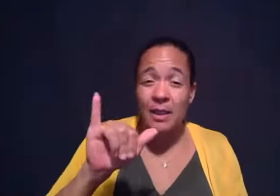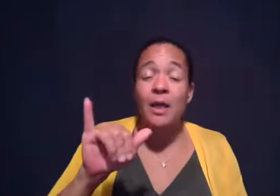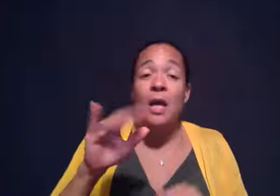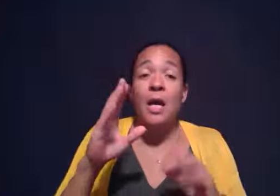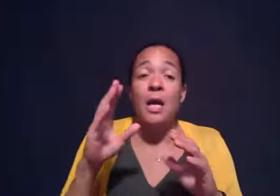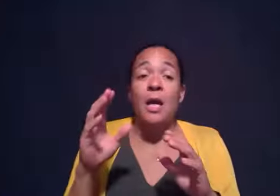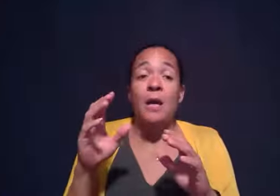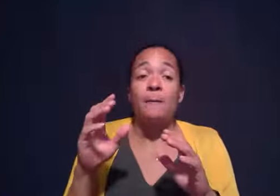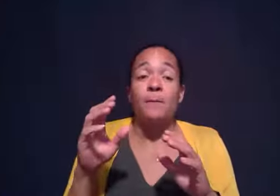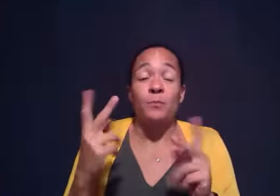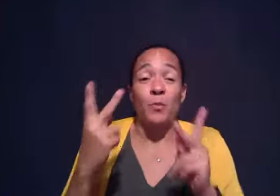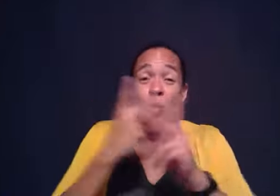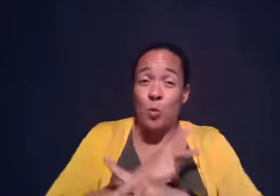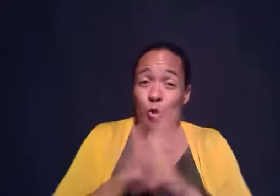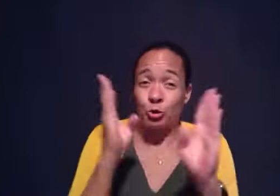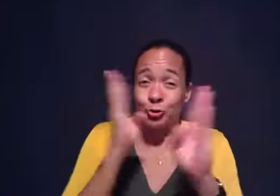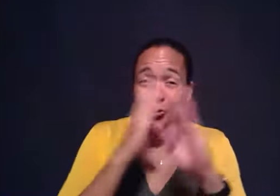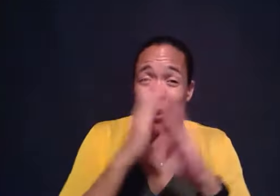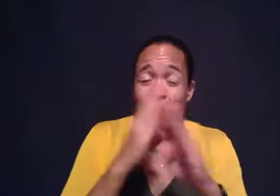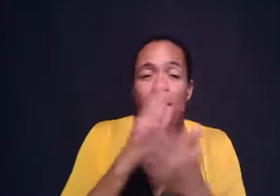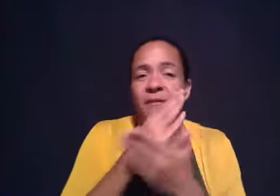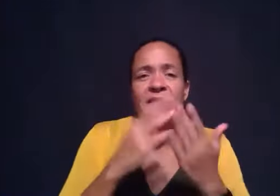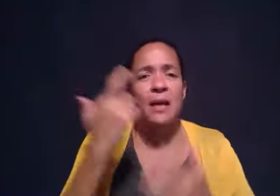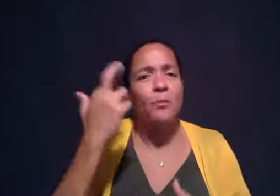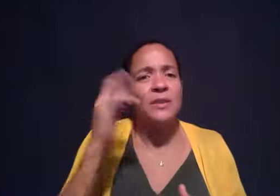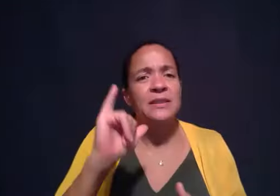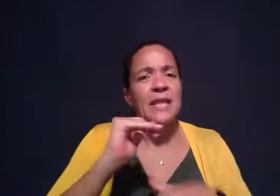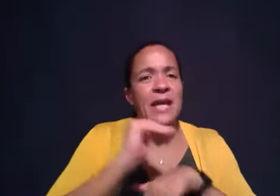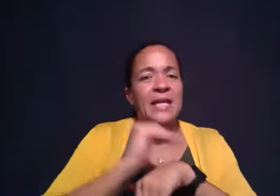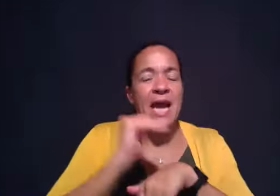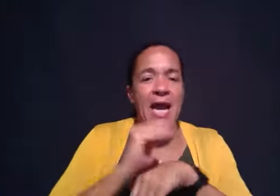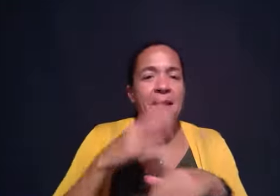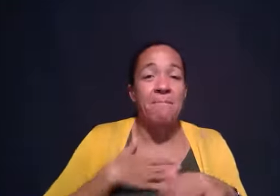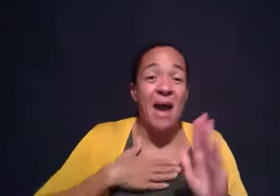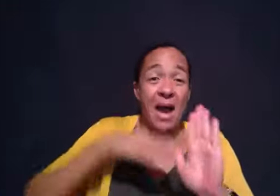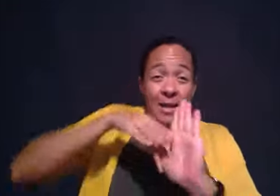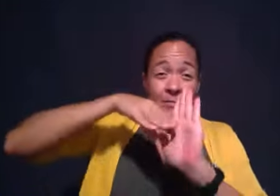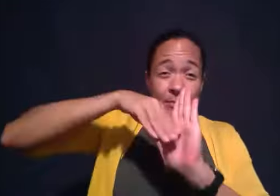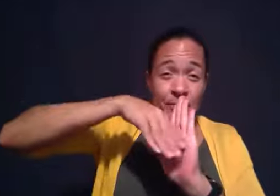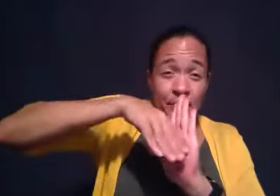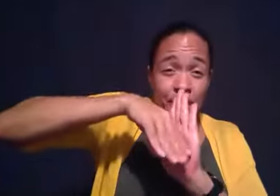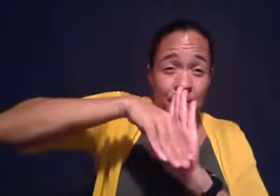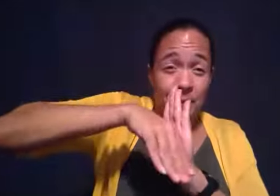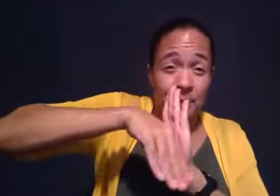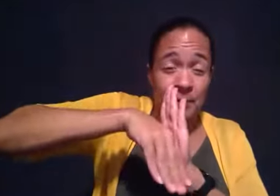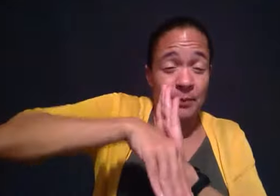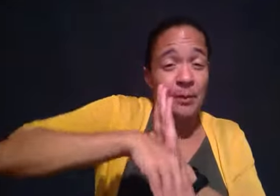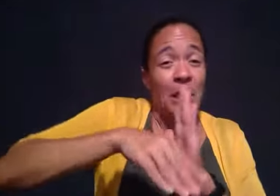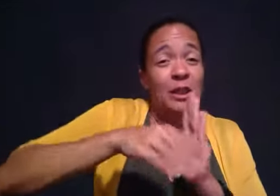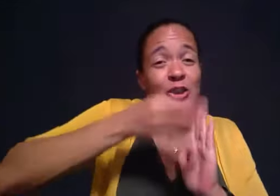But for some reason that night I was nearing the end of the road. And I know it because I told the